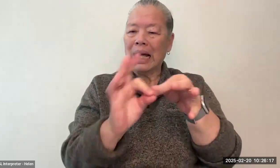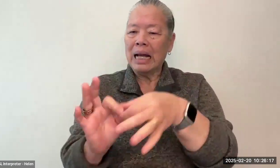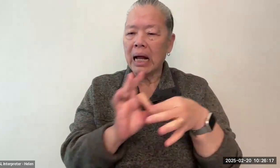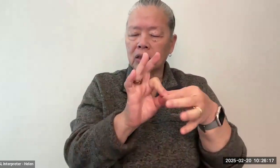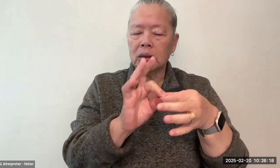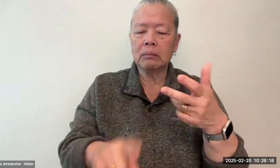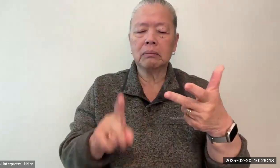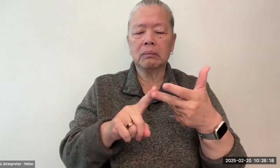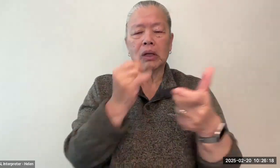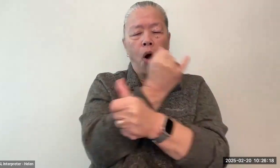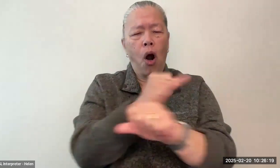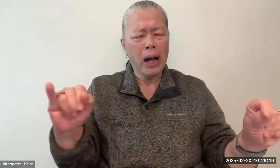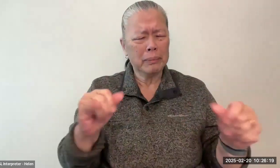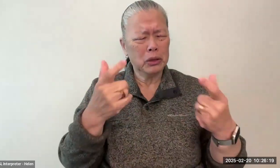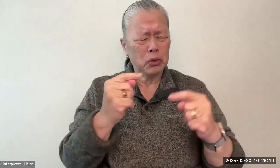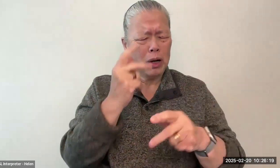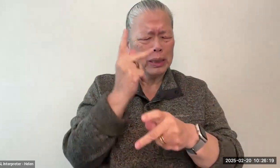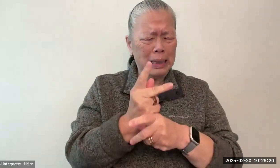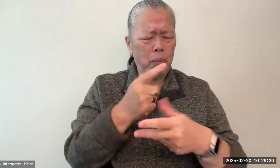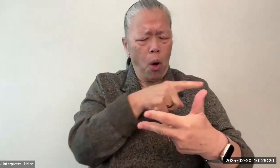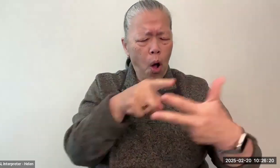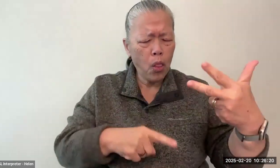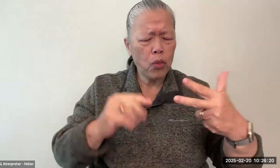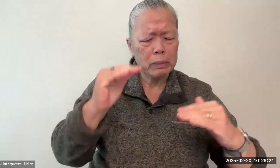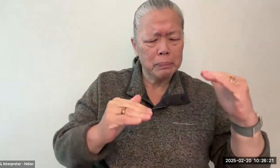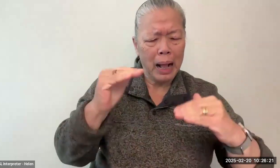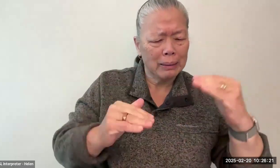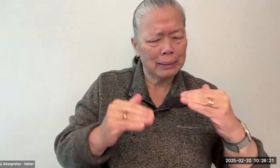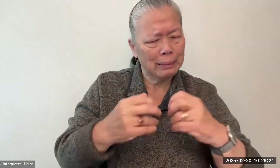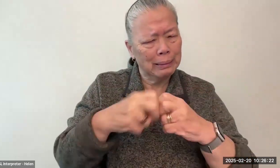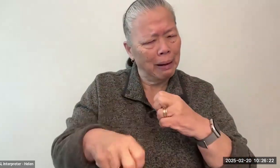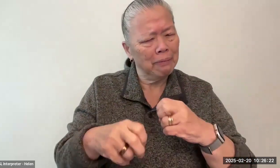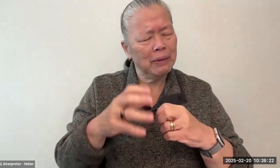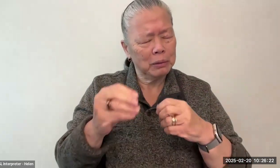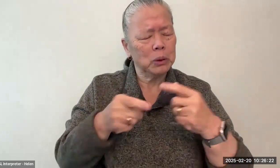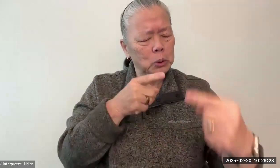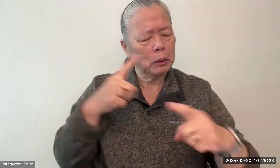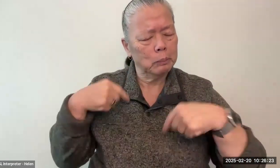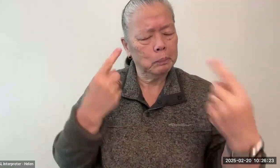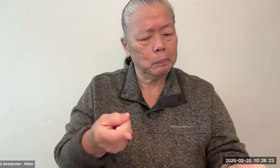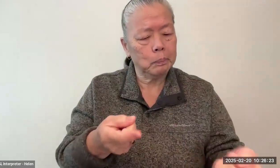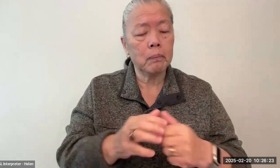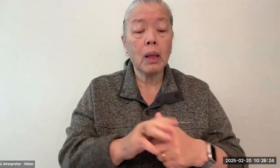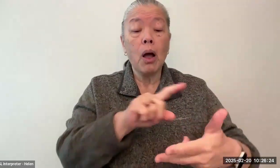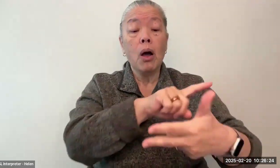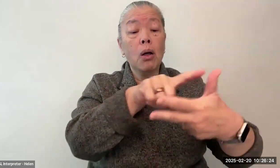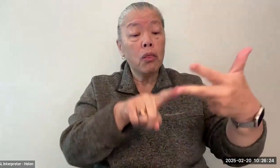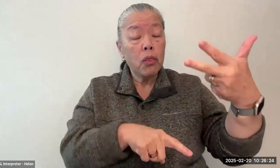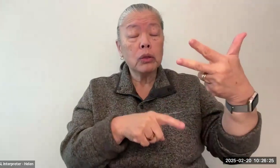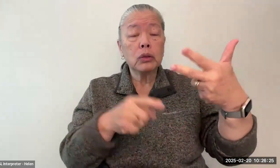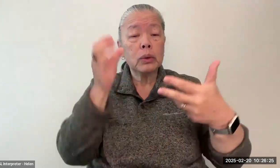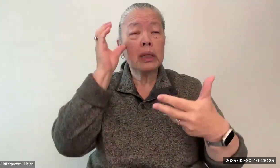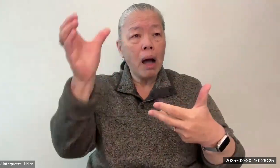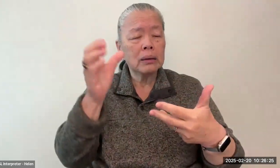is long-standing. These theological concepts are not mutually exclusive. Instead, they reinforce